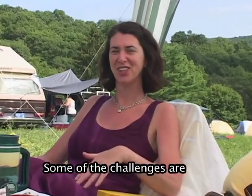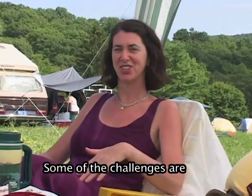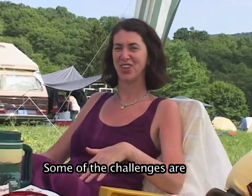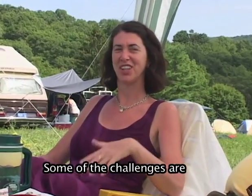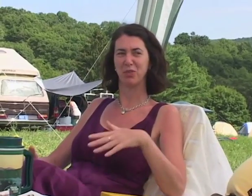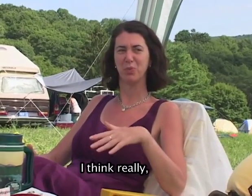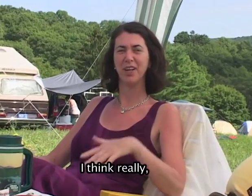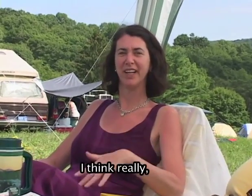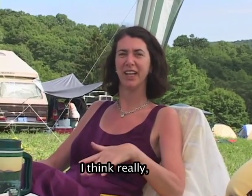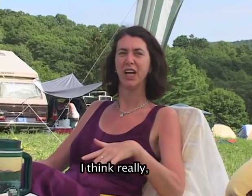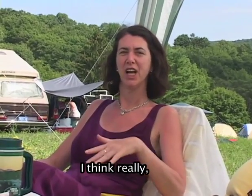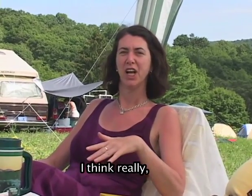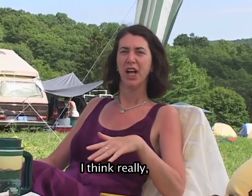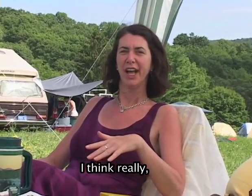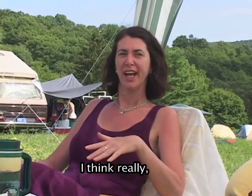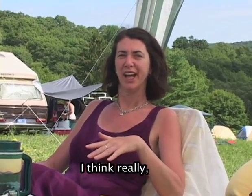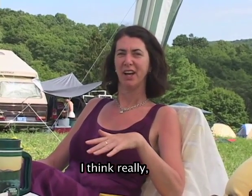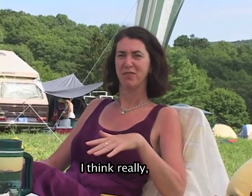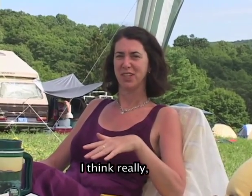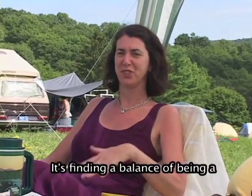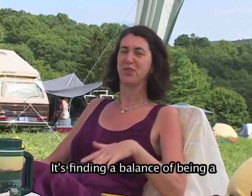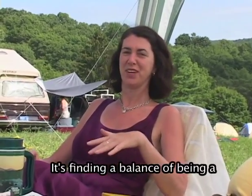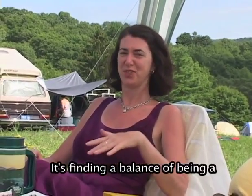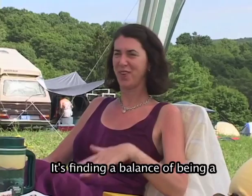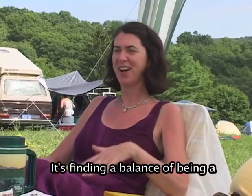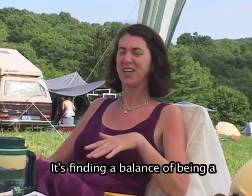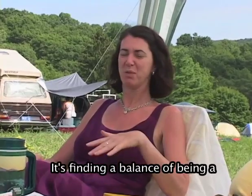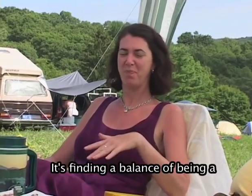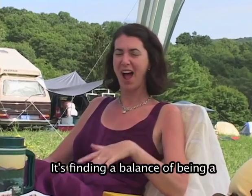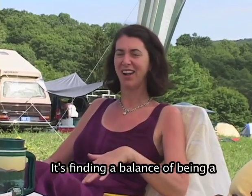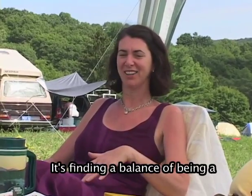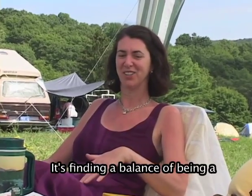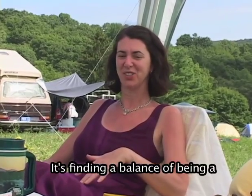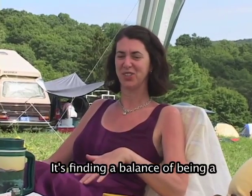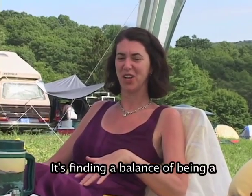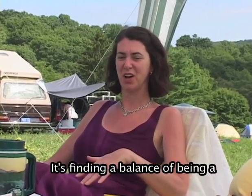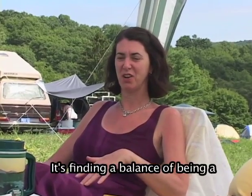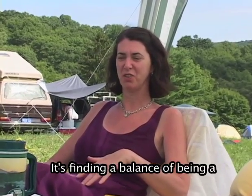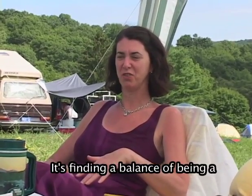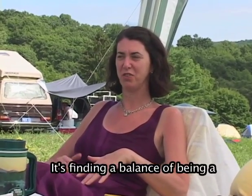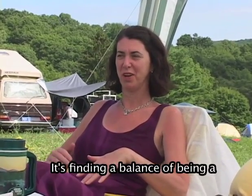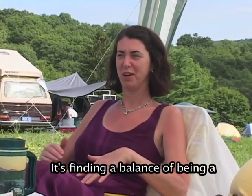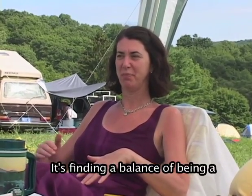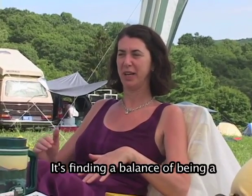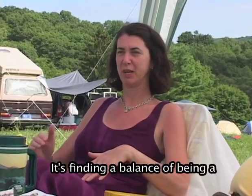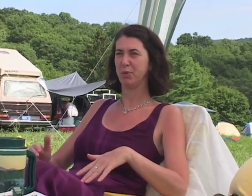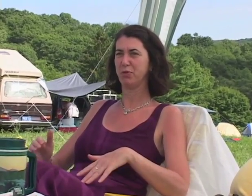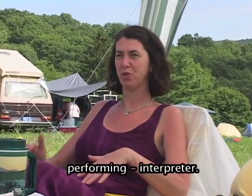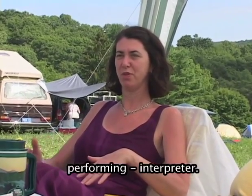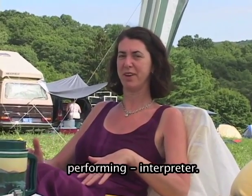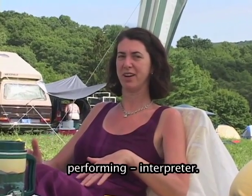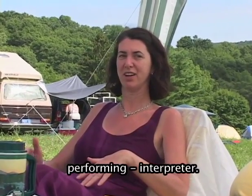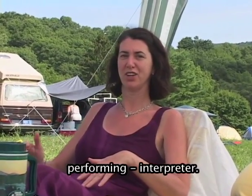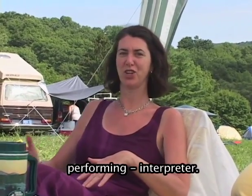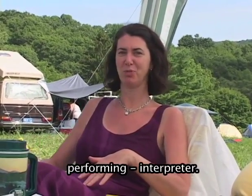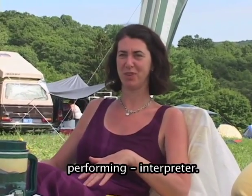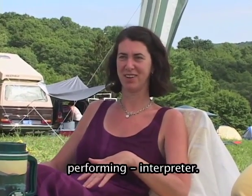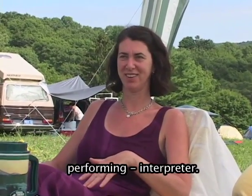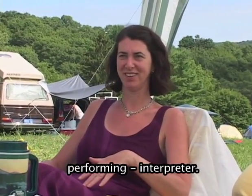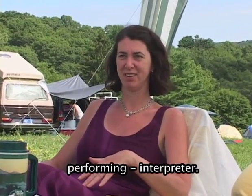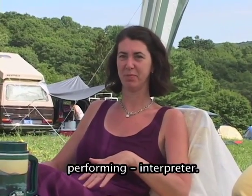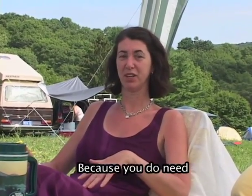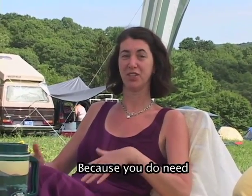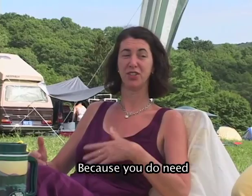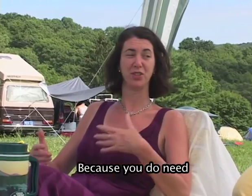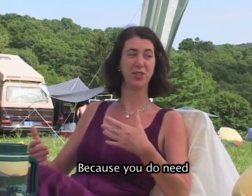the challenges are, I think, really it's finding a balance of being a performing